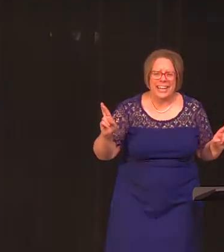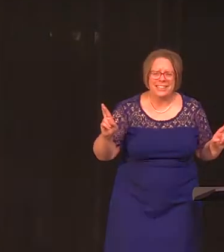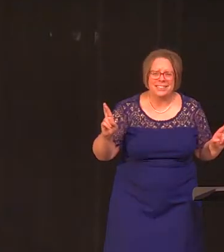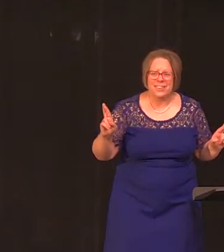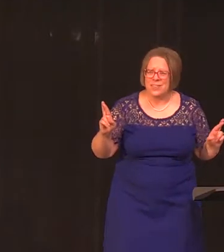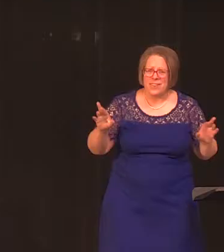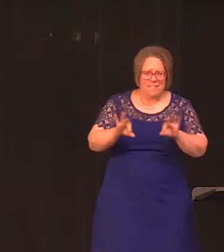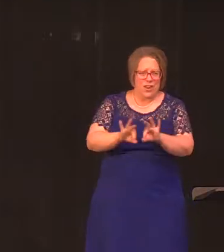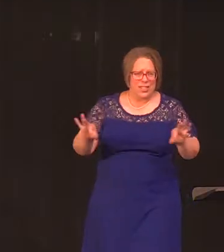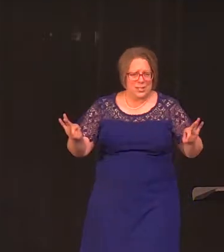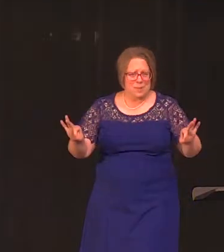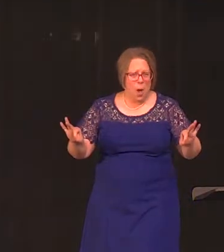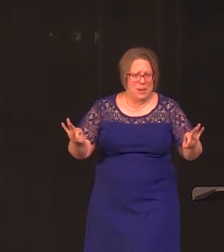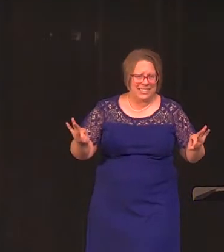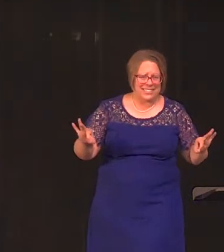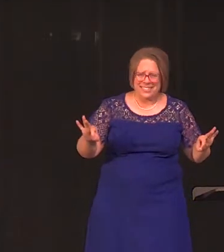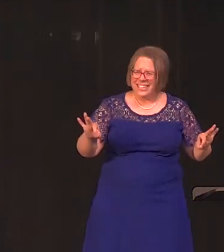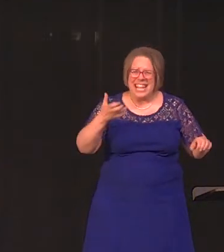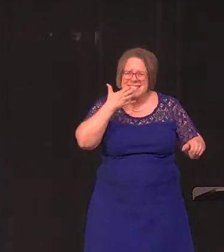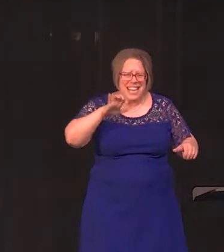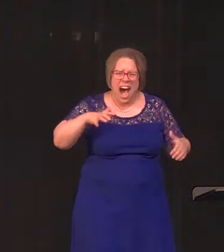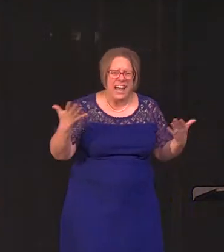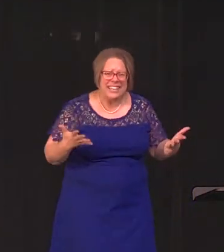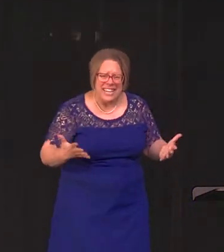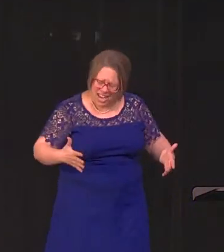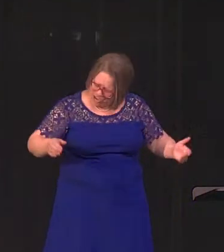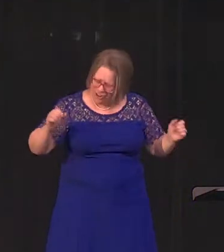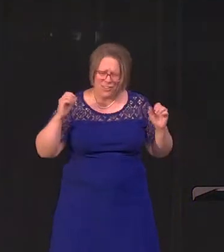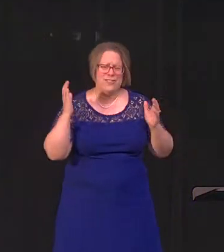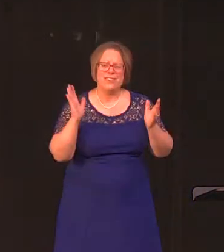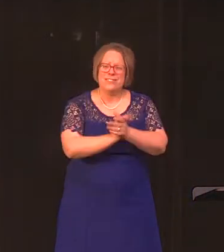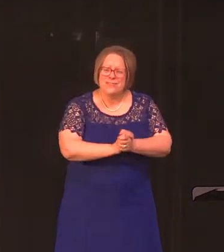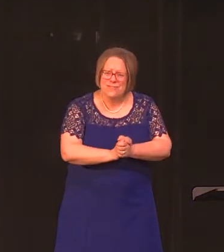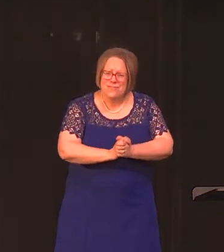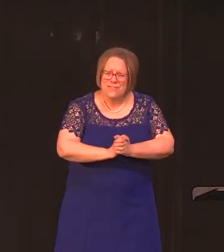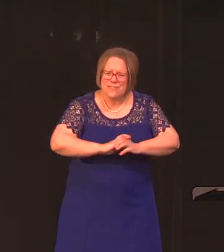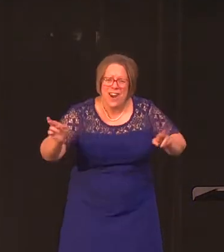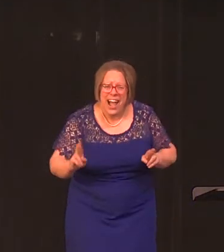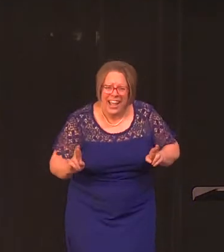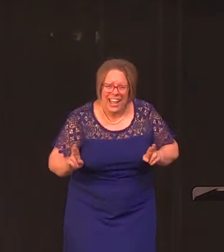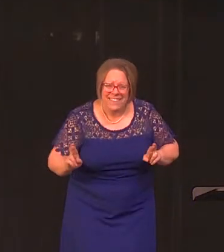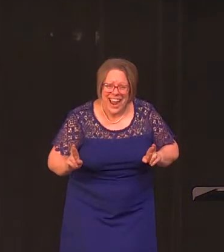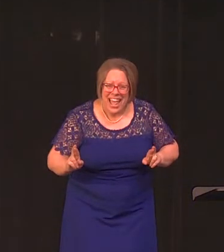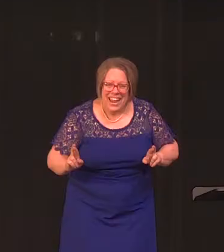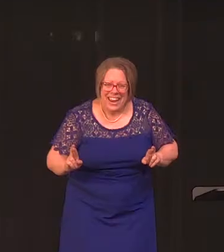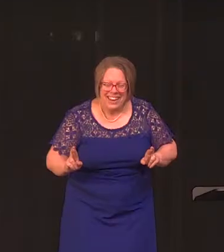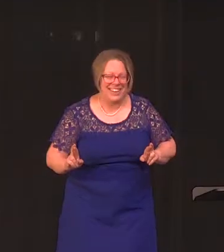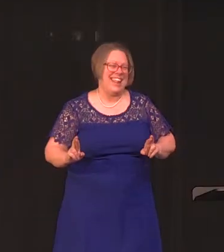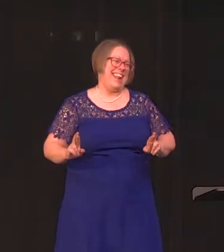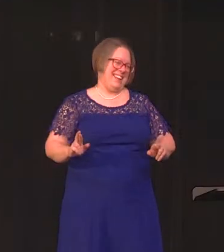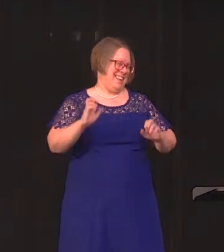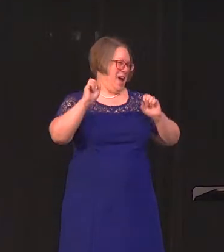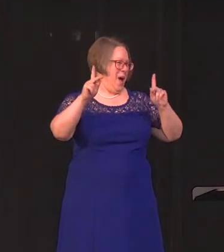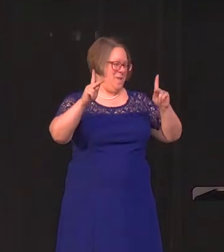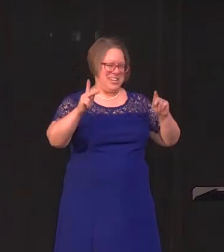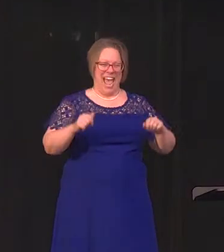Are we ready? Are you ready for your diplomas? It's getting hot. Let's get this thing moving.